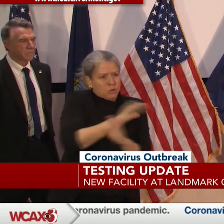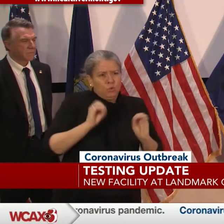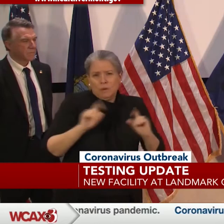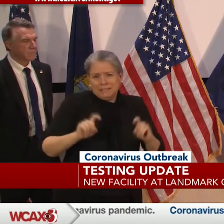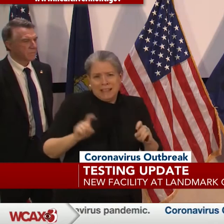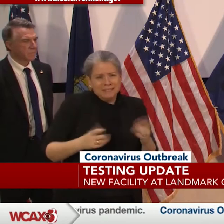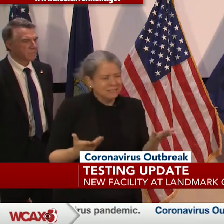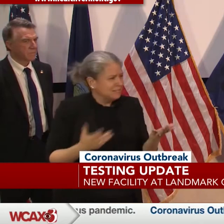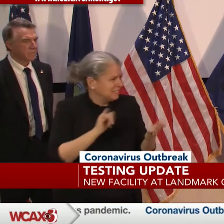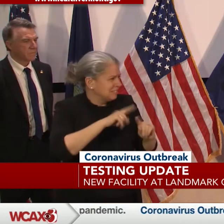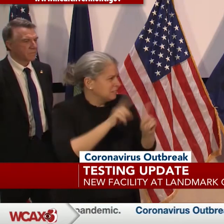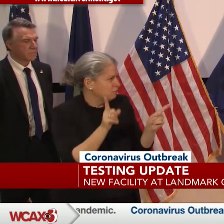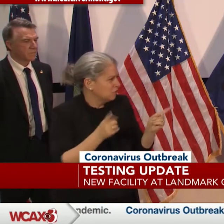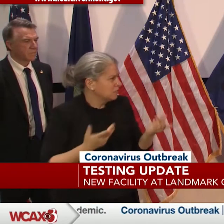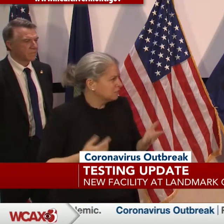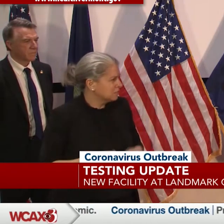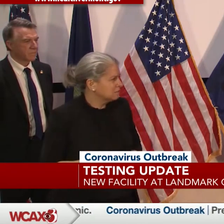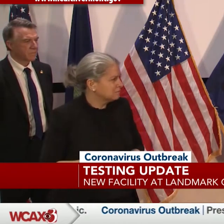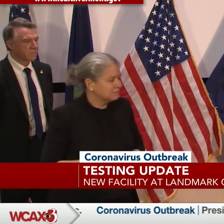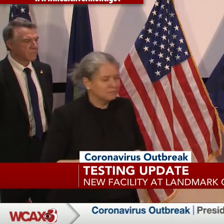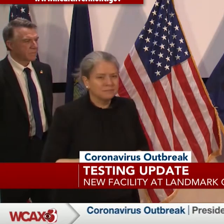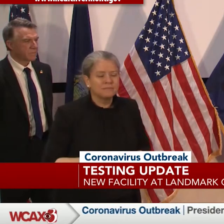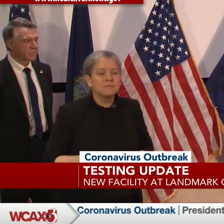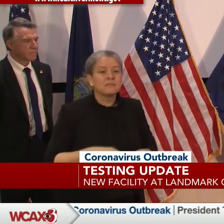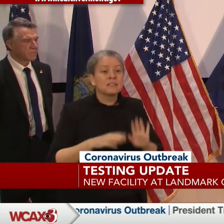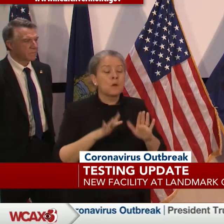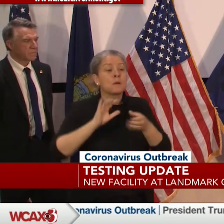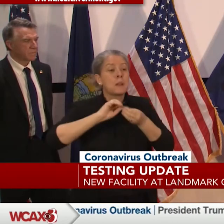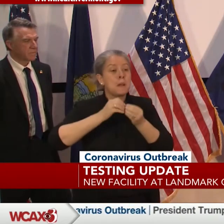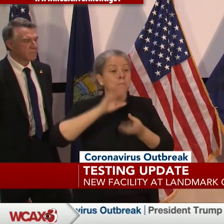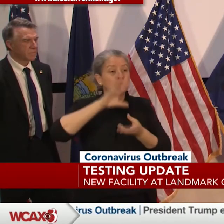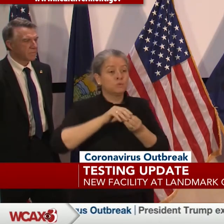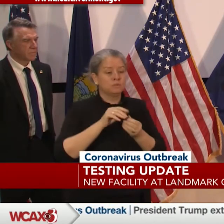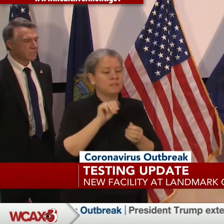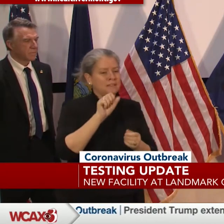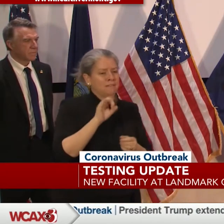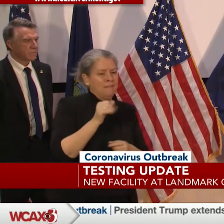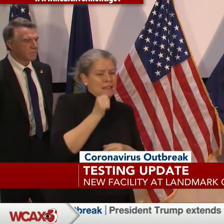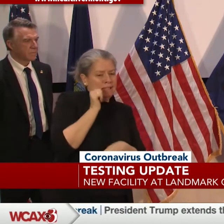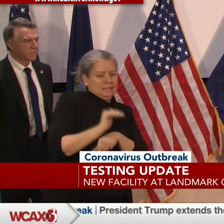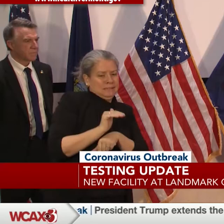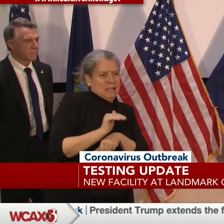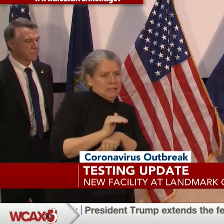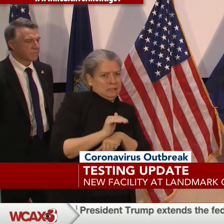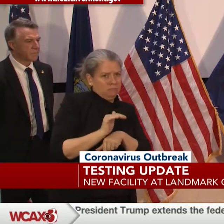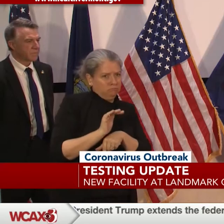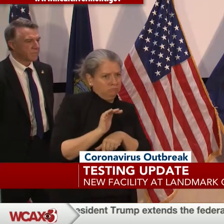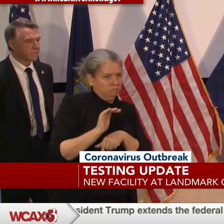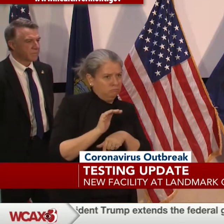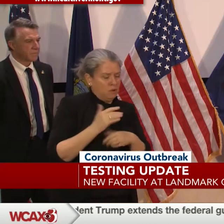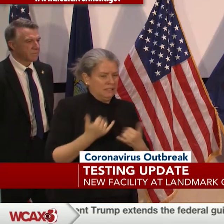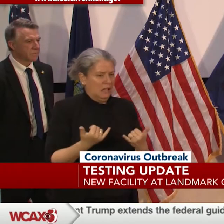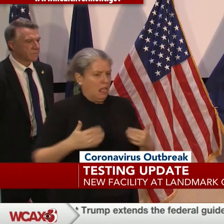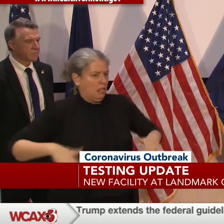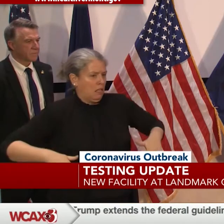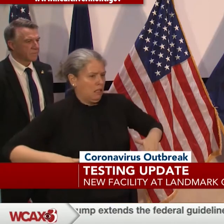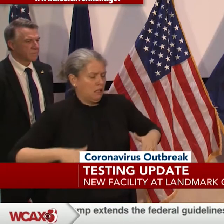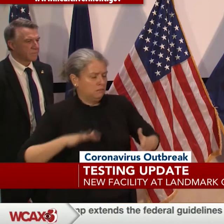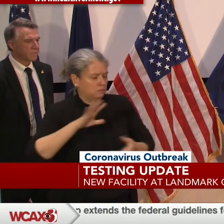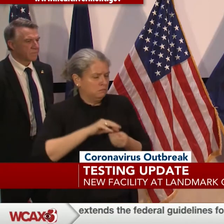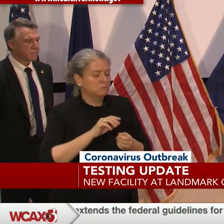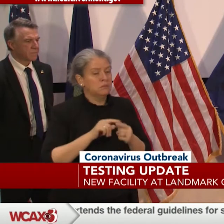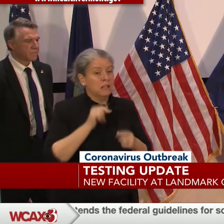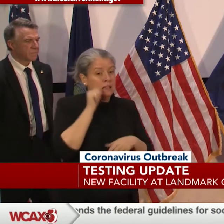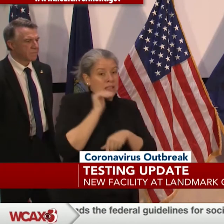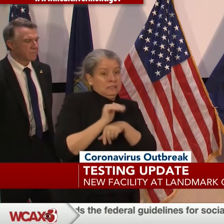In terms of what our status was as of last night with COVID-19 in the state, there were